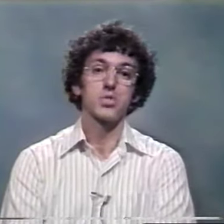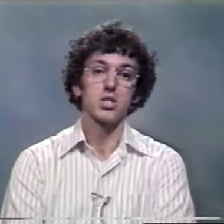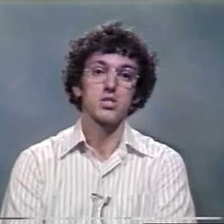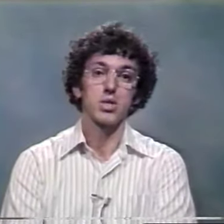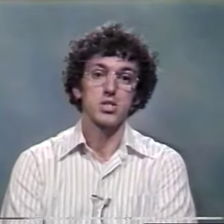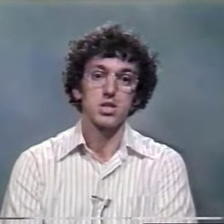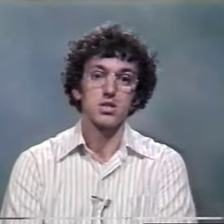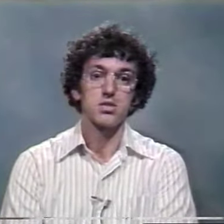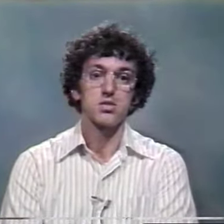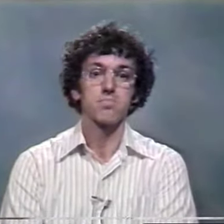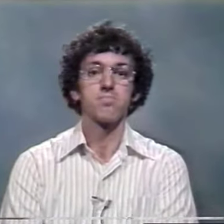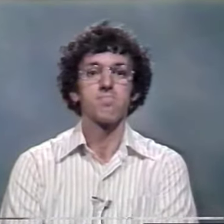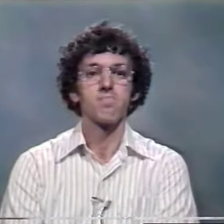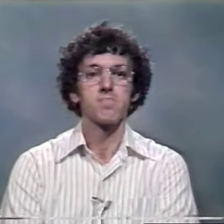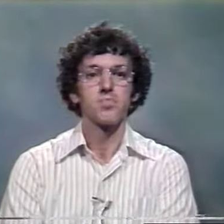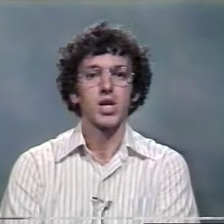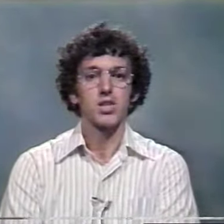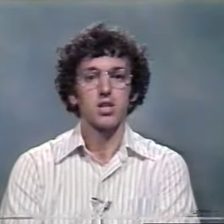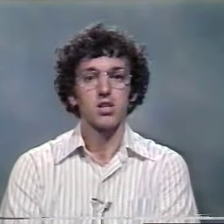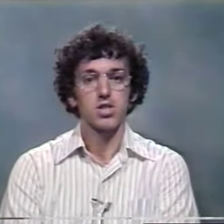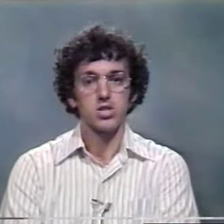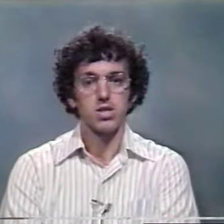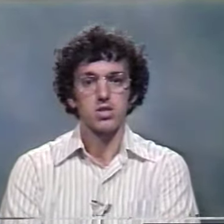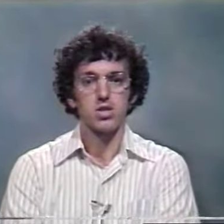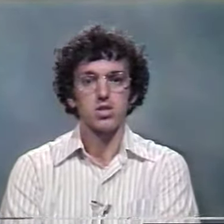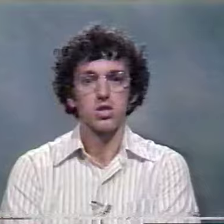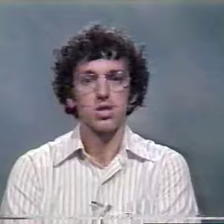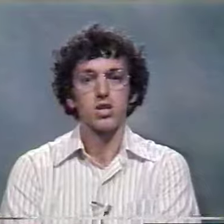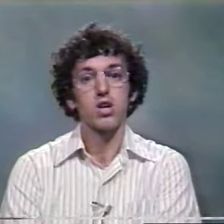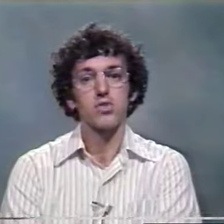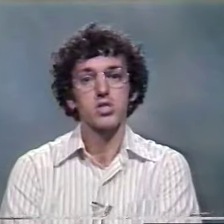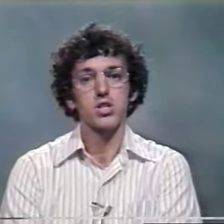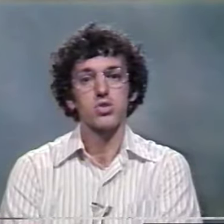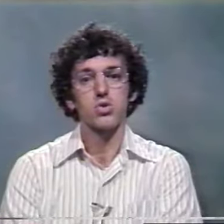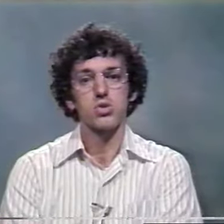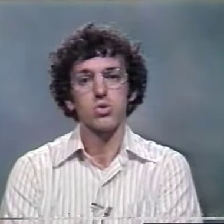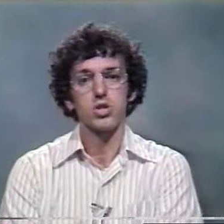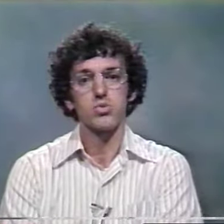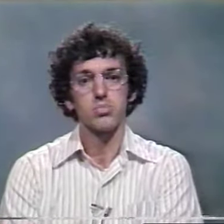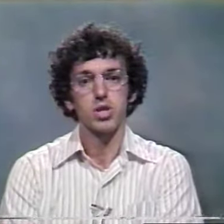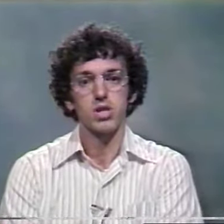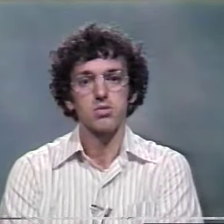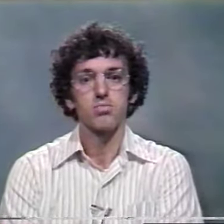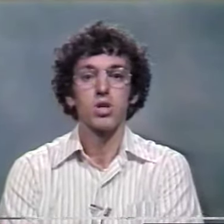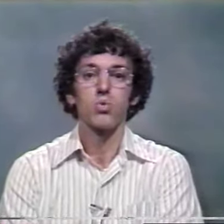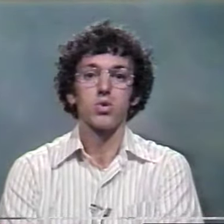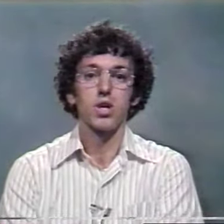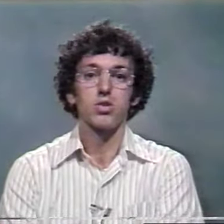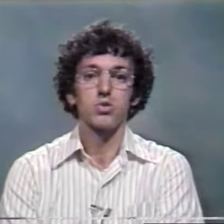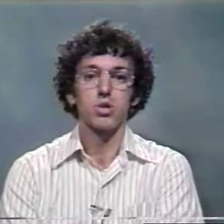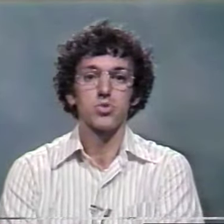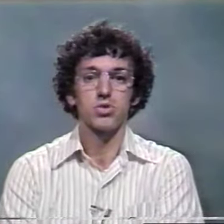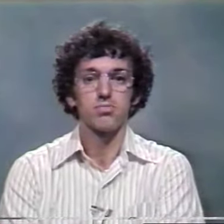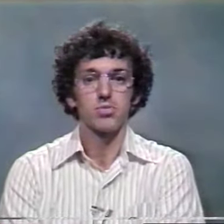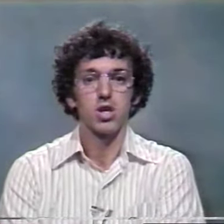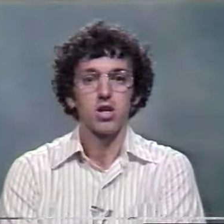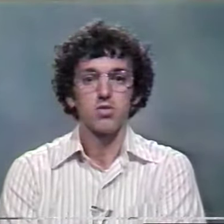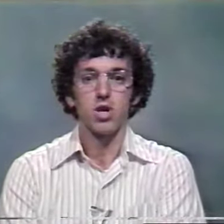sentence by sentence. At the end of each lesson, the conversation or story is repeated without interruption. If you have